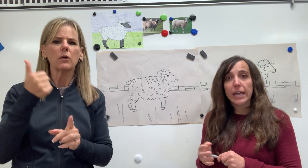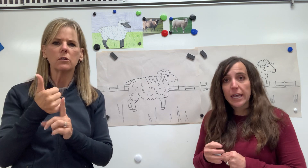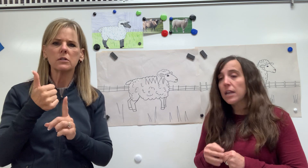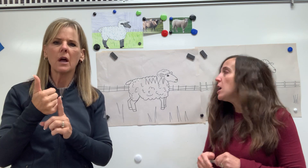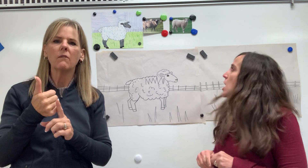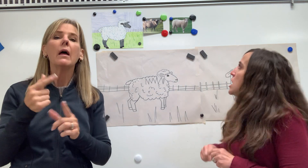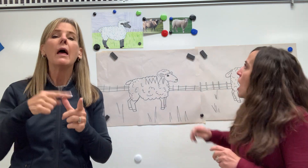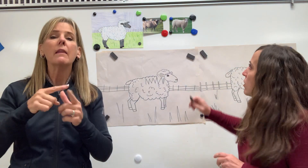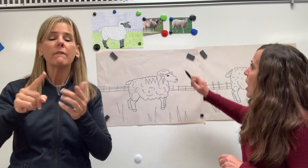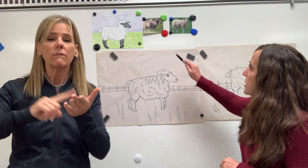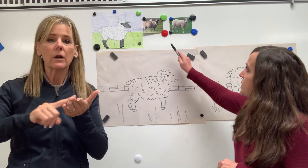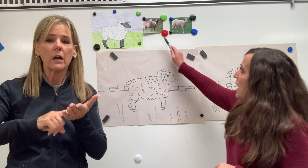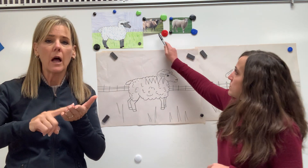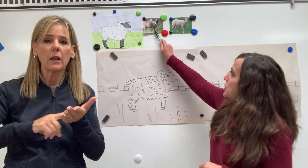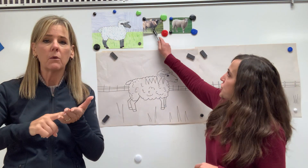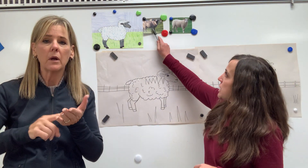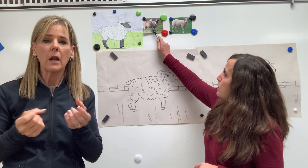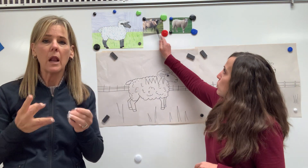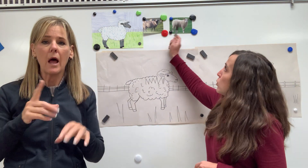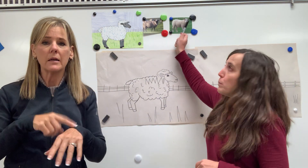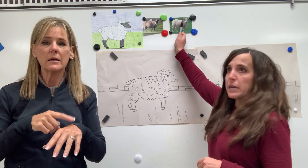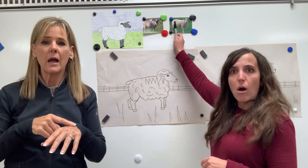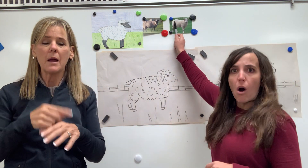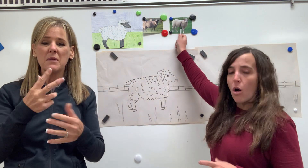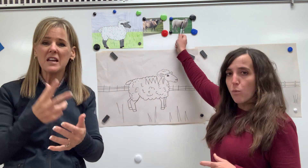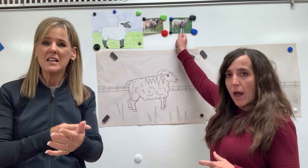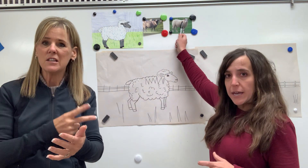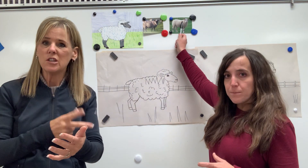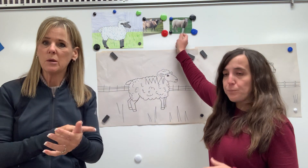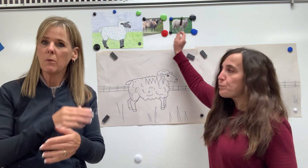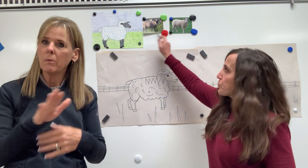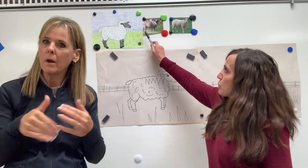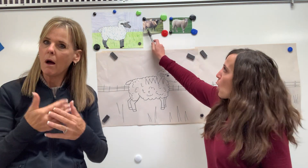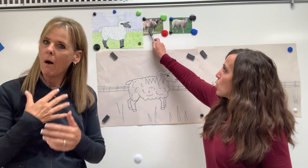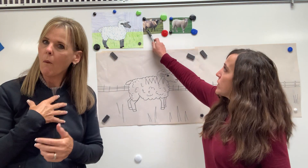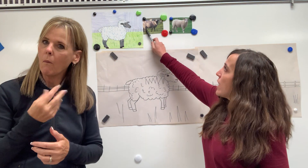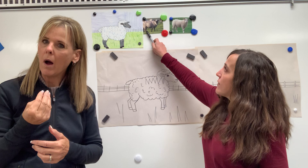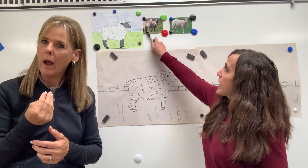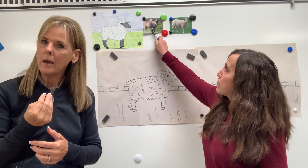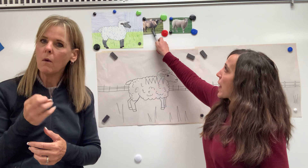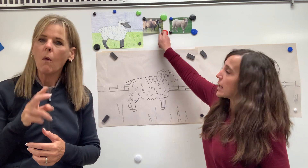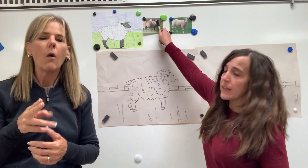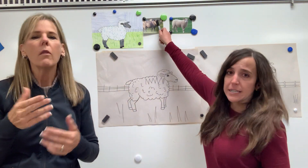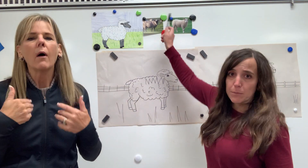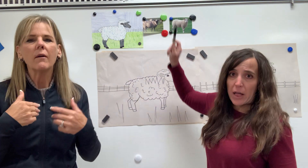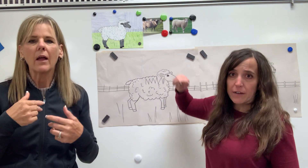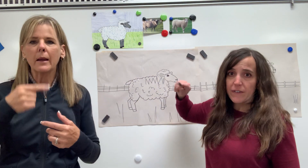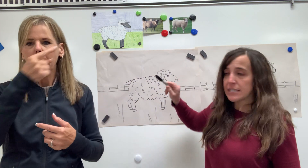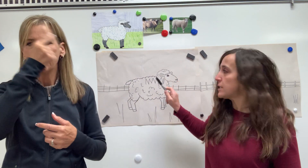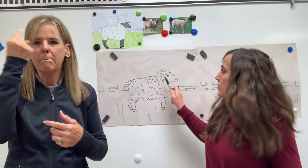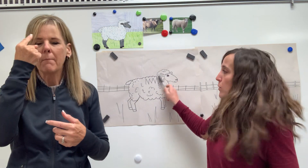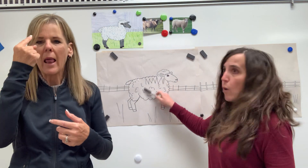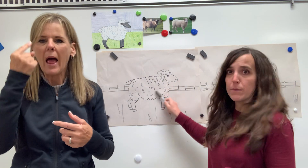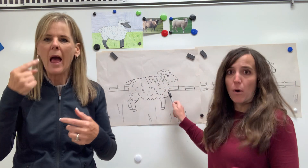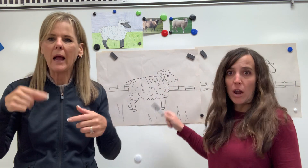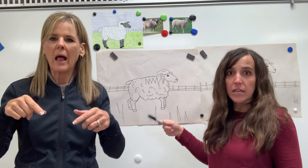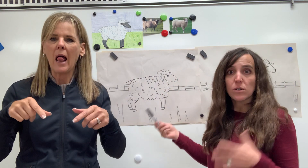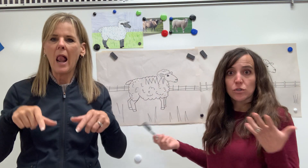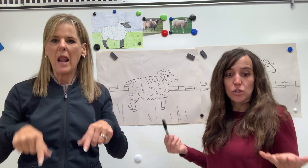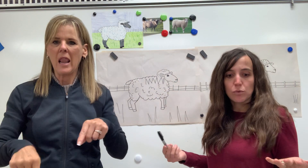in, a lot of times sheep will be all white, or they'll have like black legs and black faces with a white body. Those are two